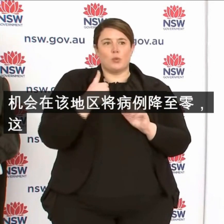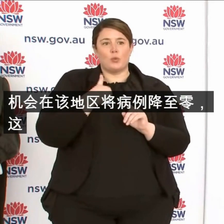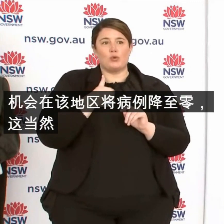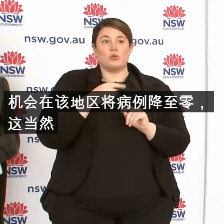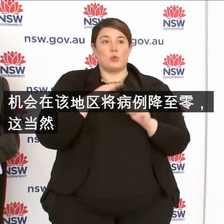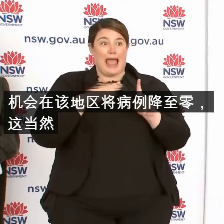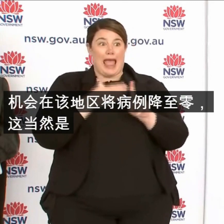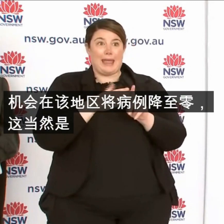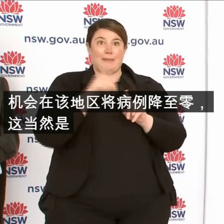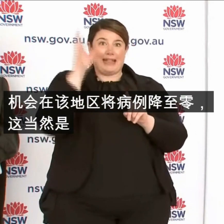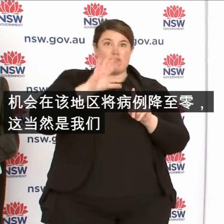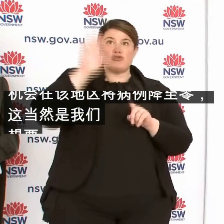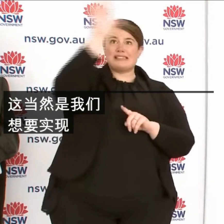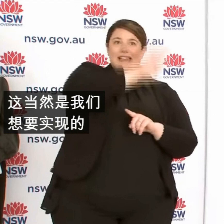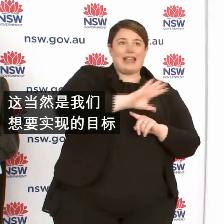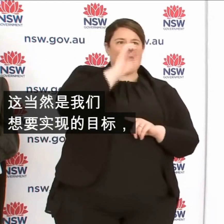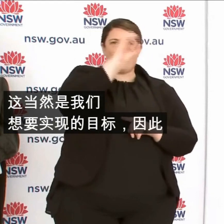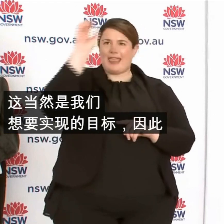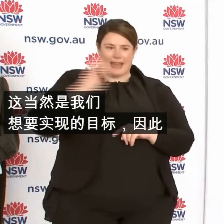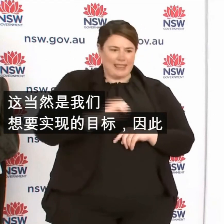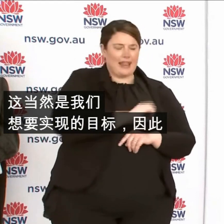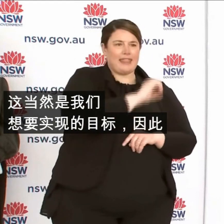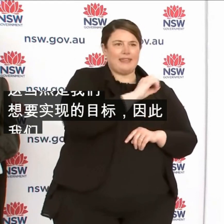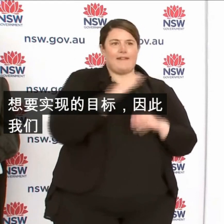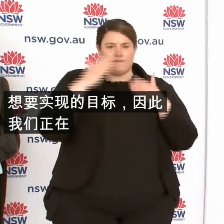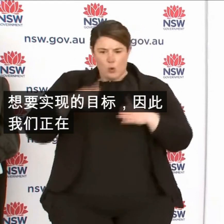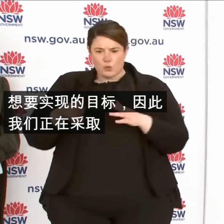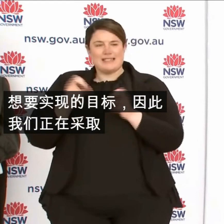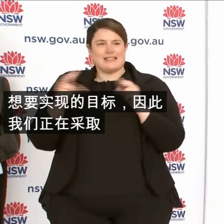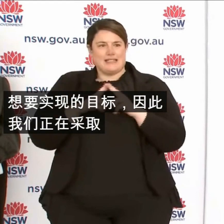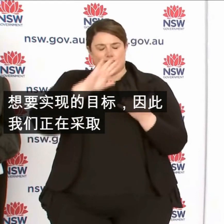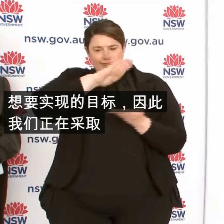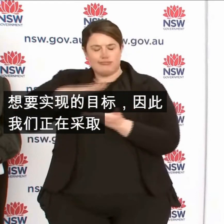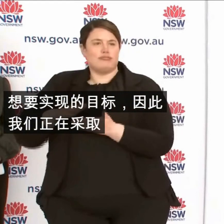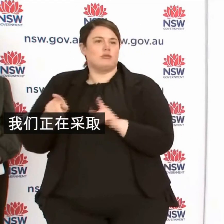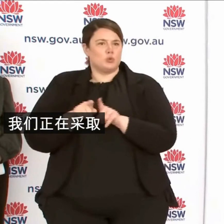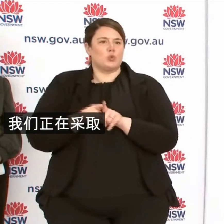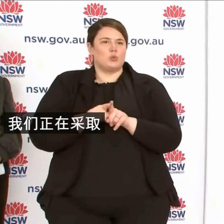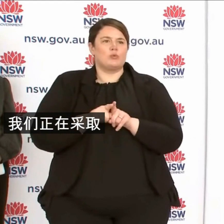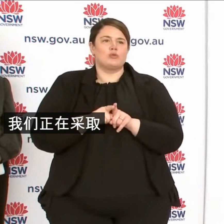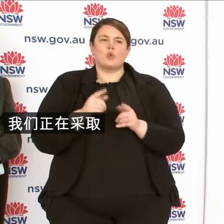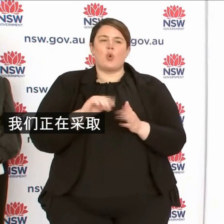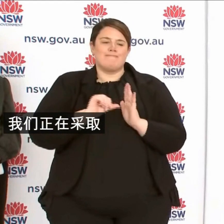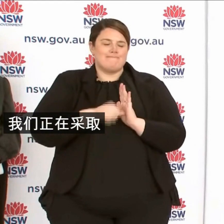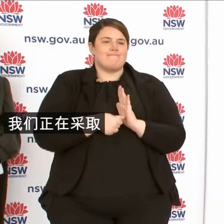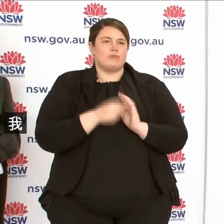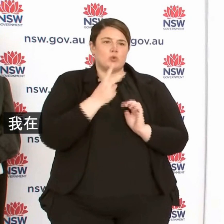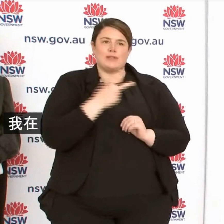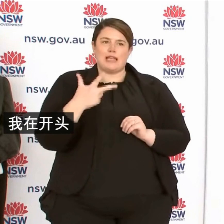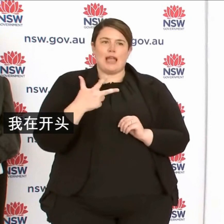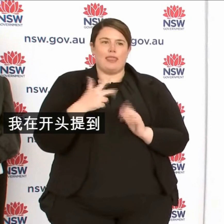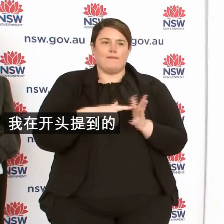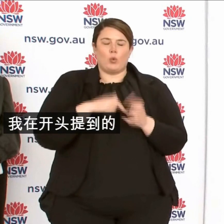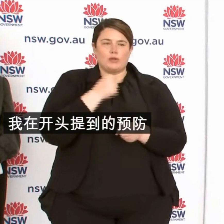in the regions, that's certainly what we want to achieve, and therefore we're taking that precautionary response. As